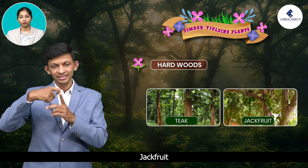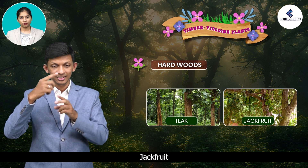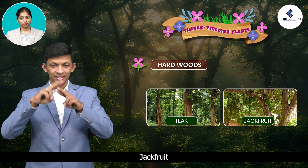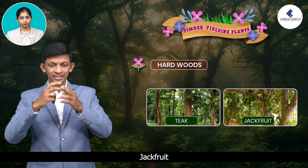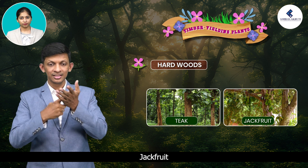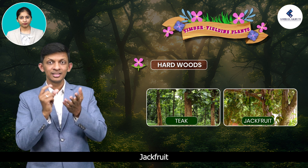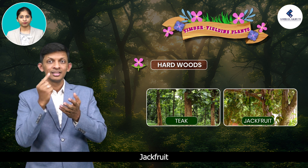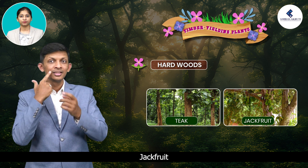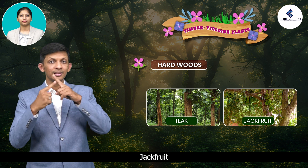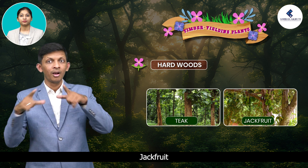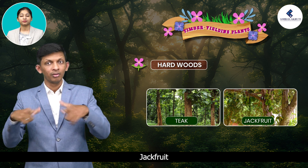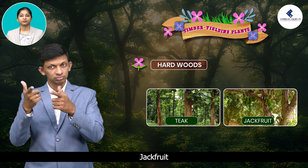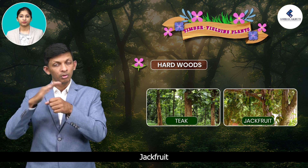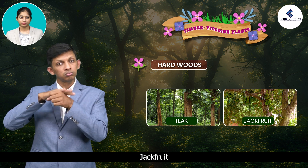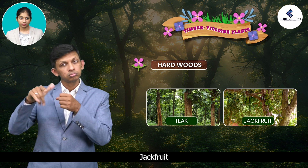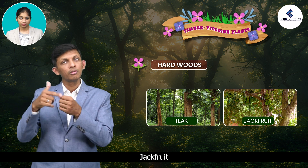jackfruit.